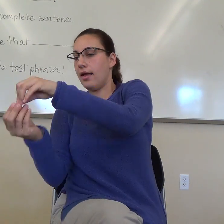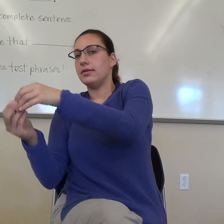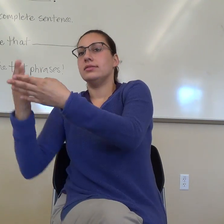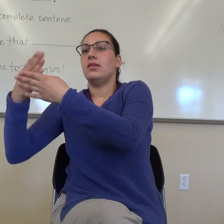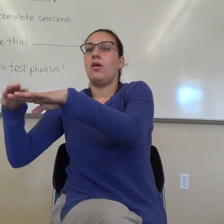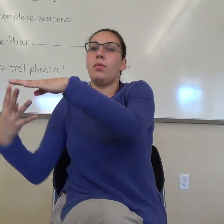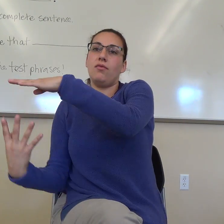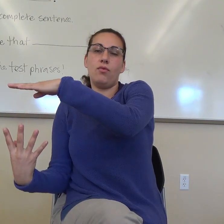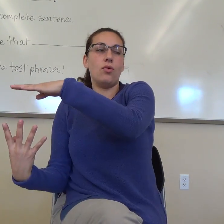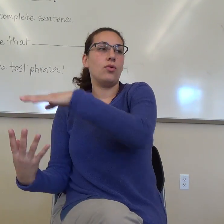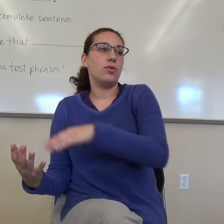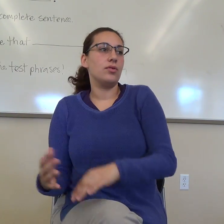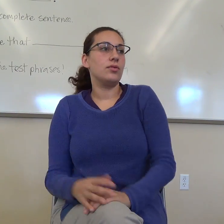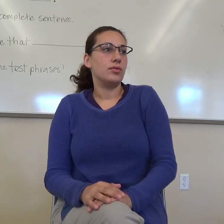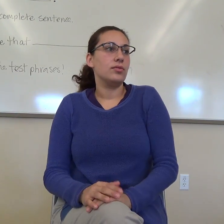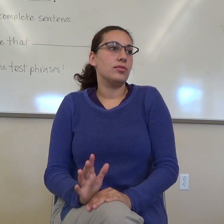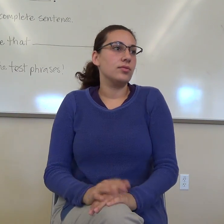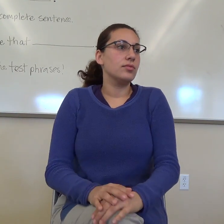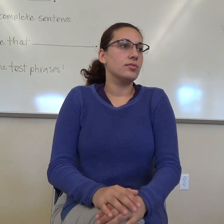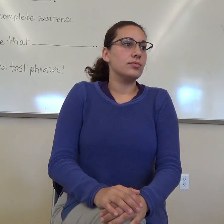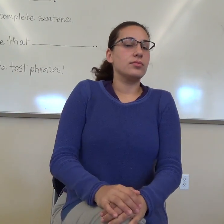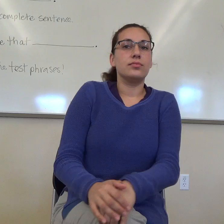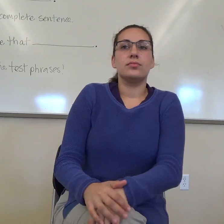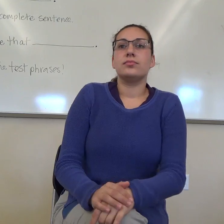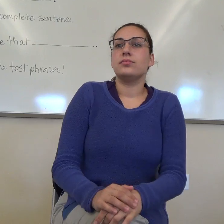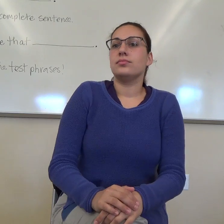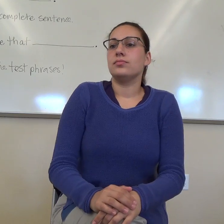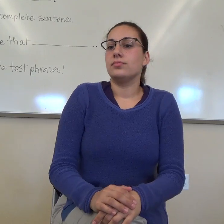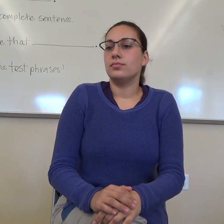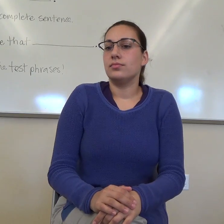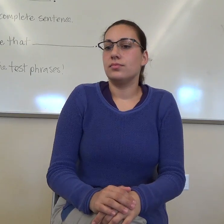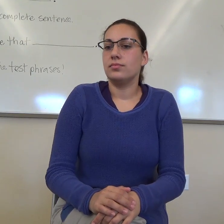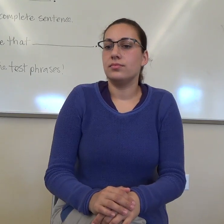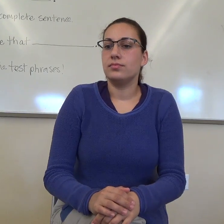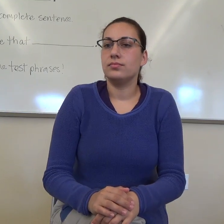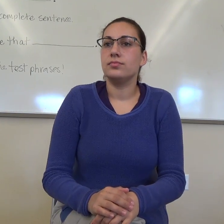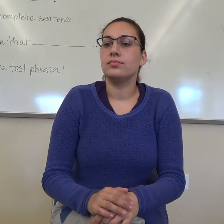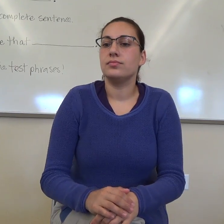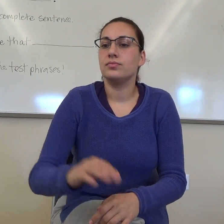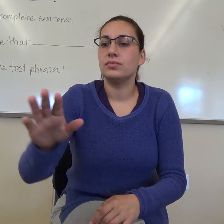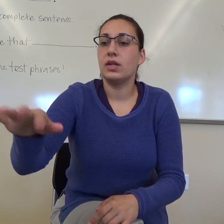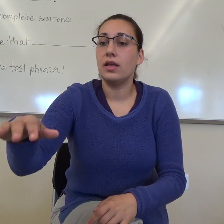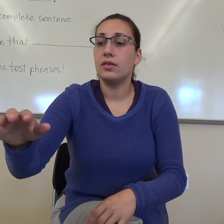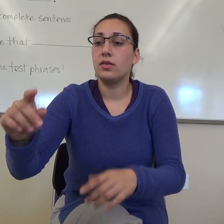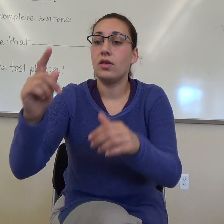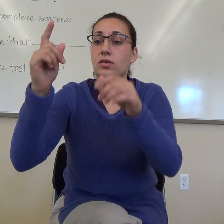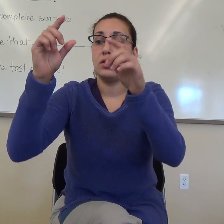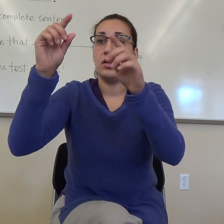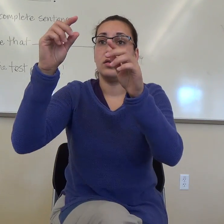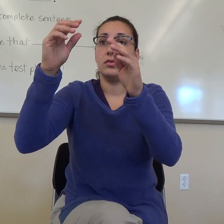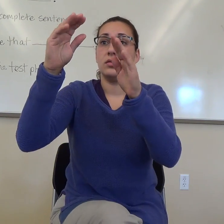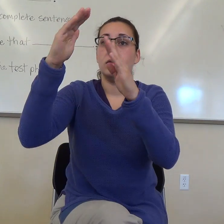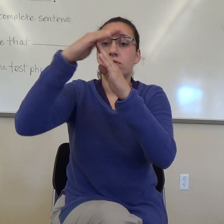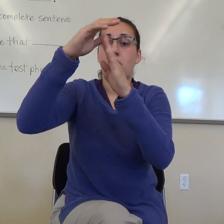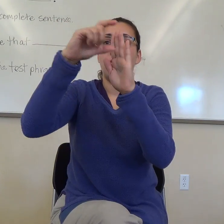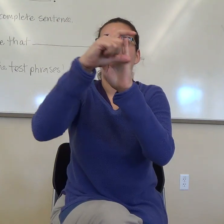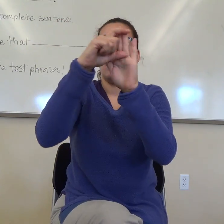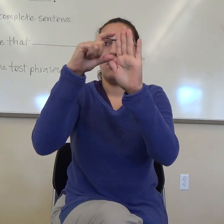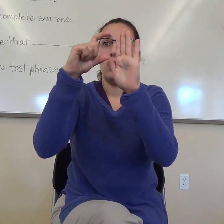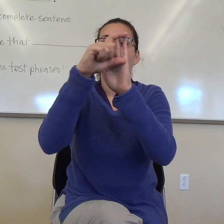so now, the next thing, so does anyone have any questions in general on this? Not just, I think I did